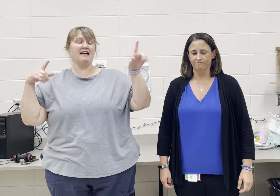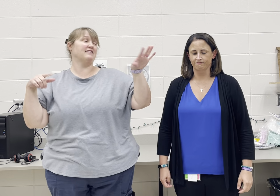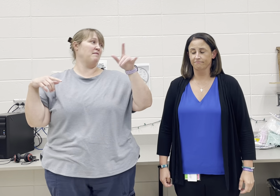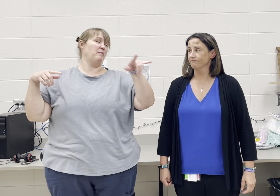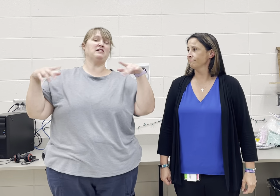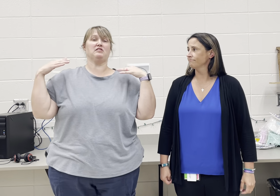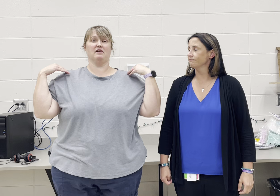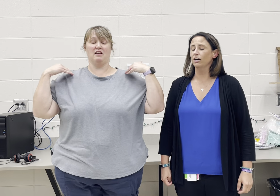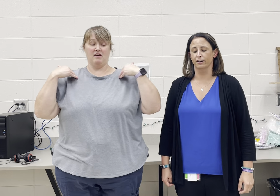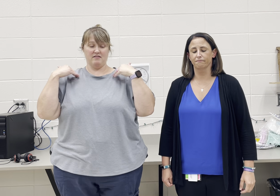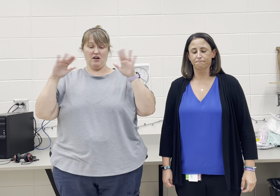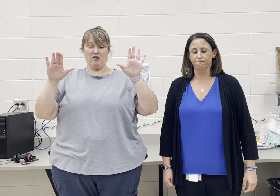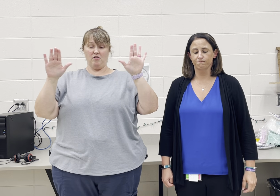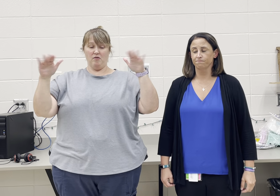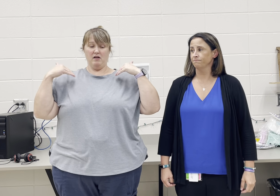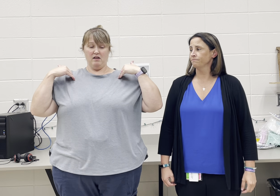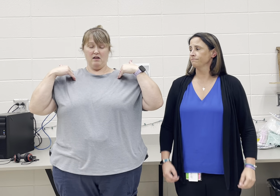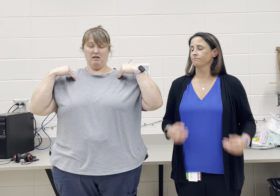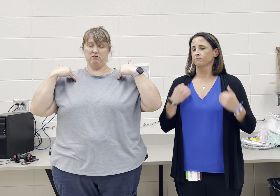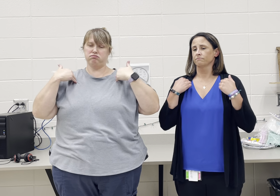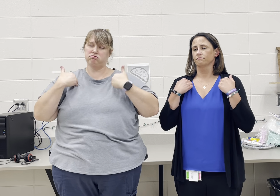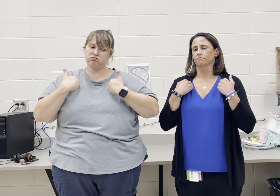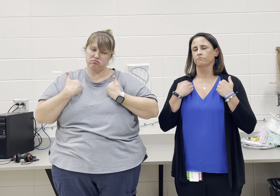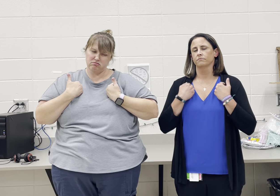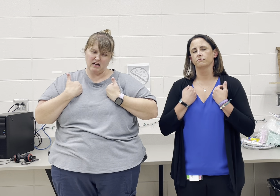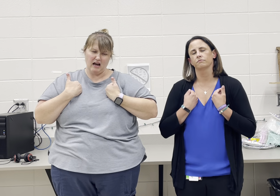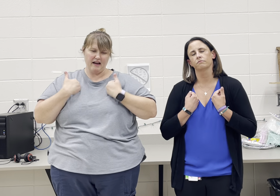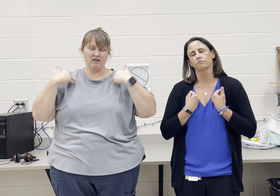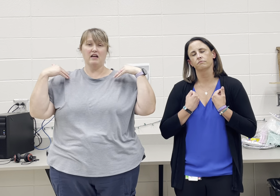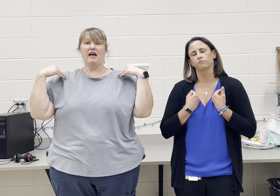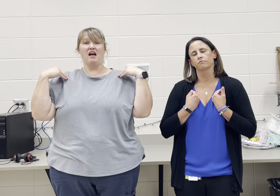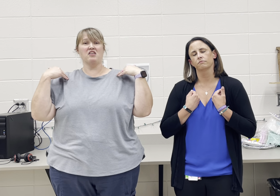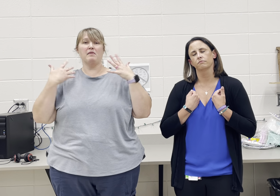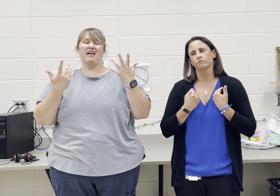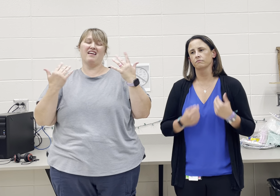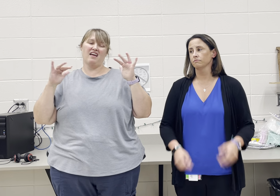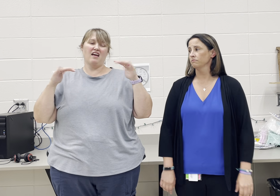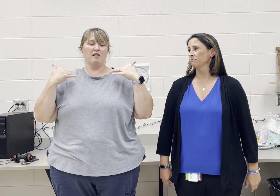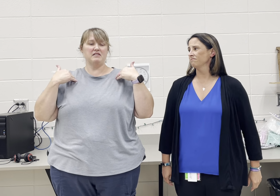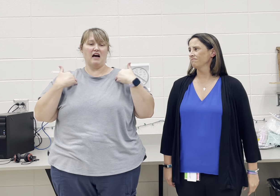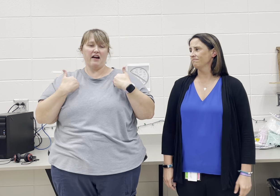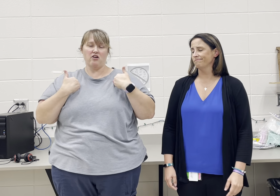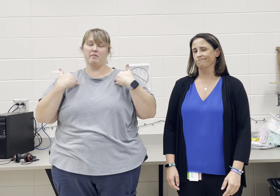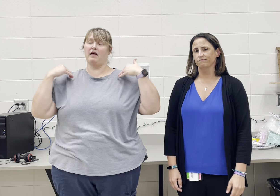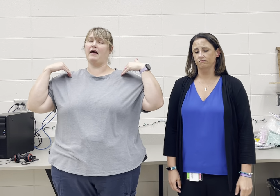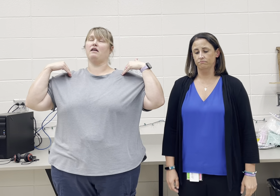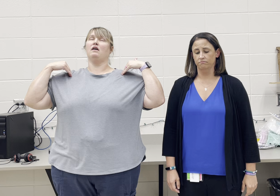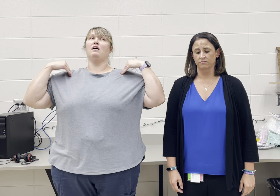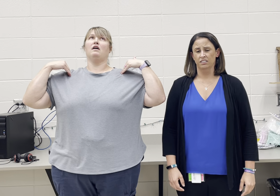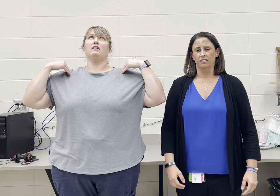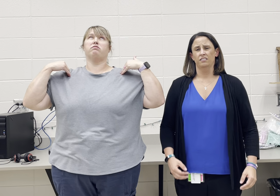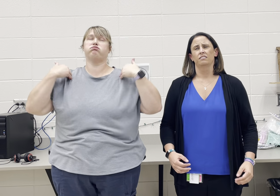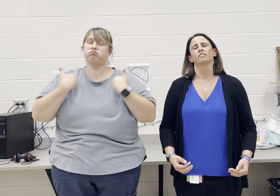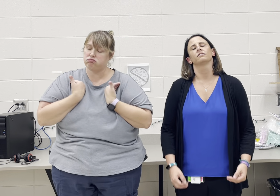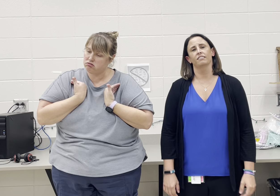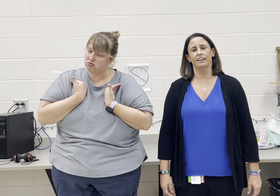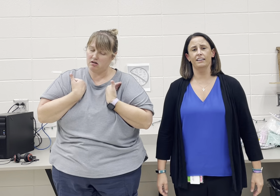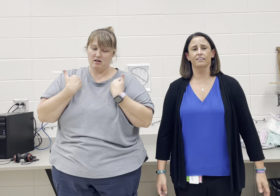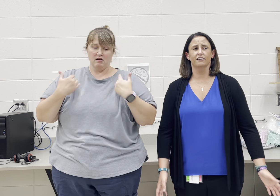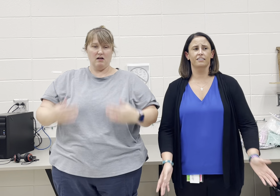name that matches. Okay. So, tired. And you can be like, yeah, I'm tired. You can be like, Like coming